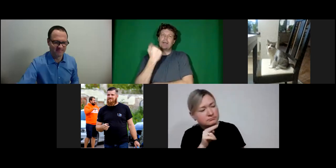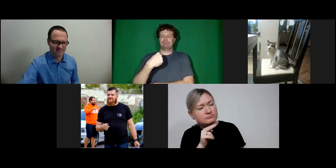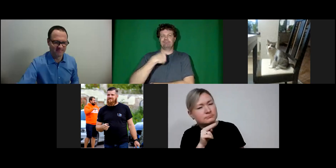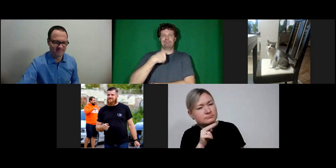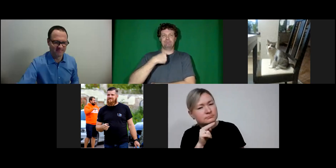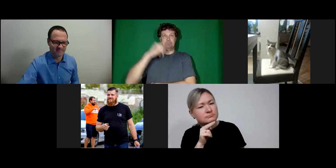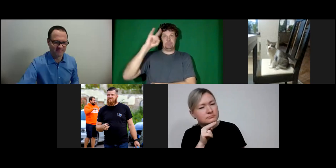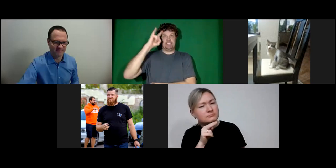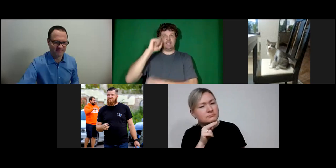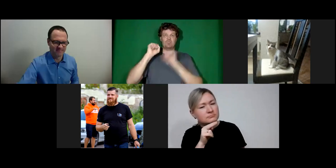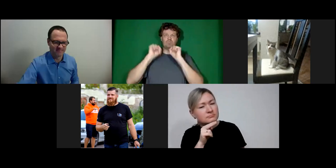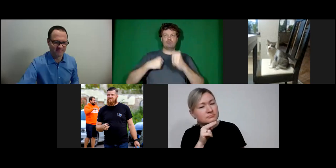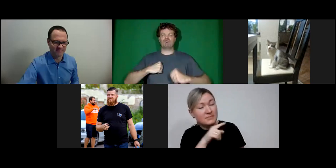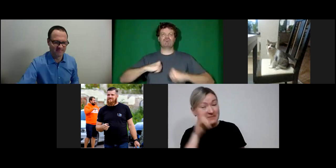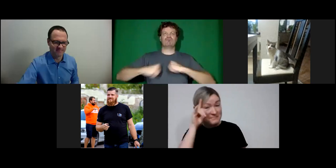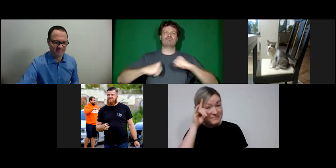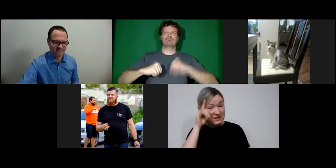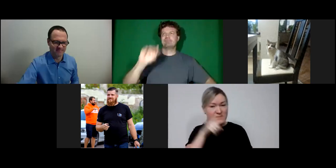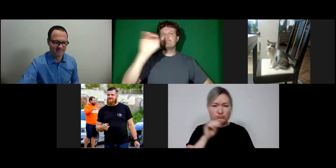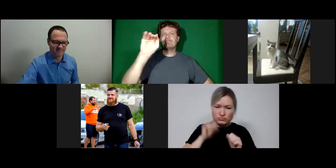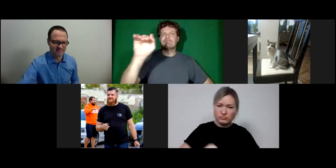amongst the whole hearing team.